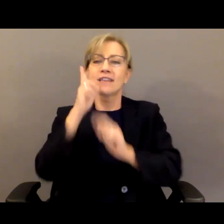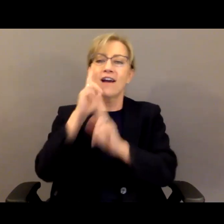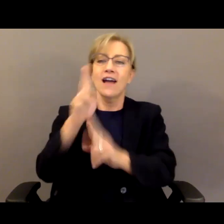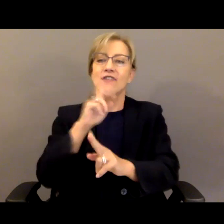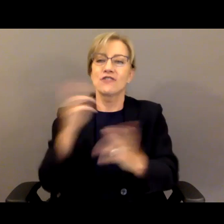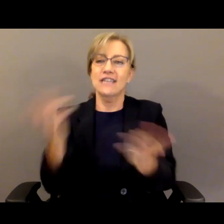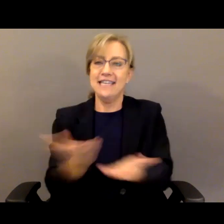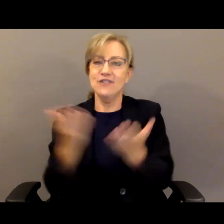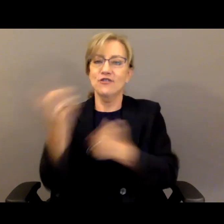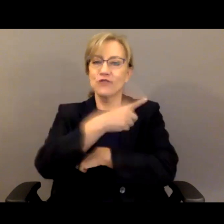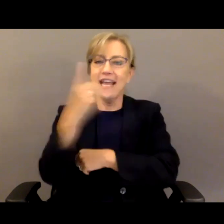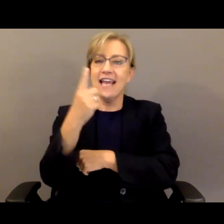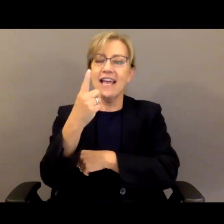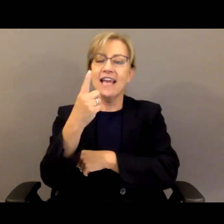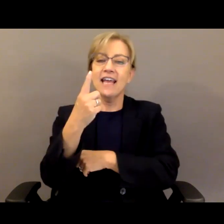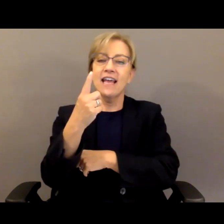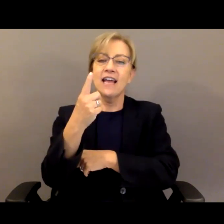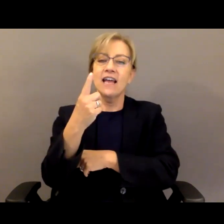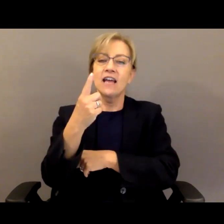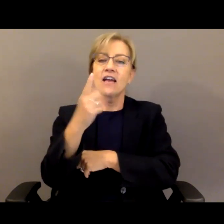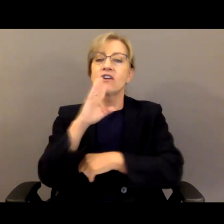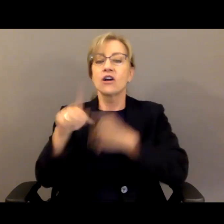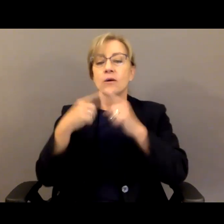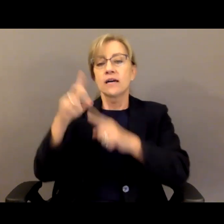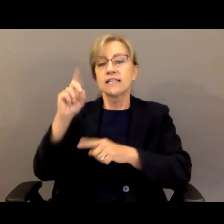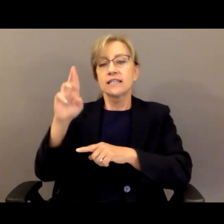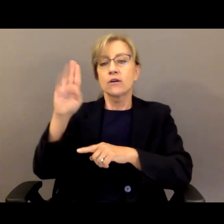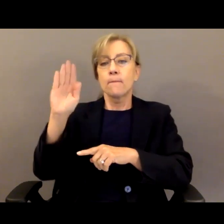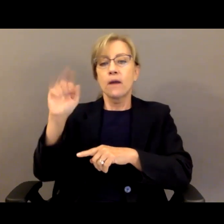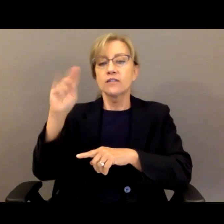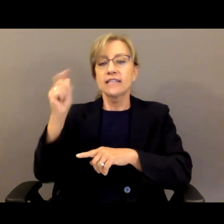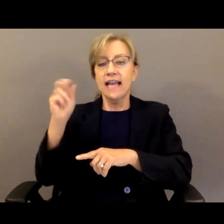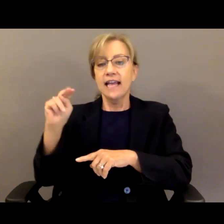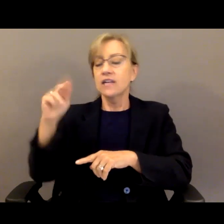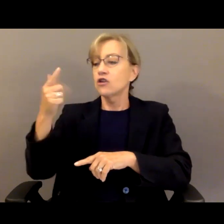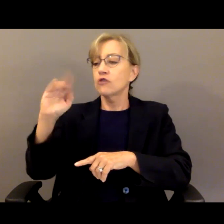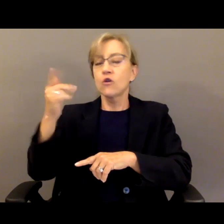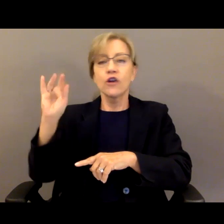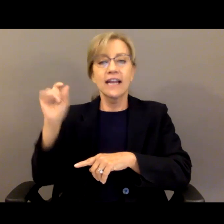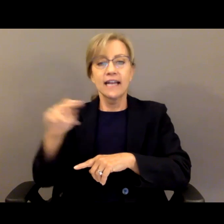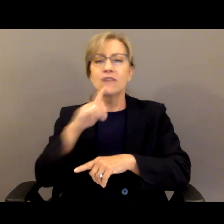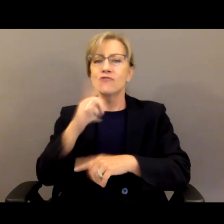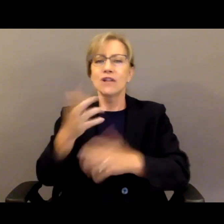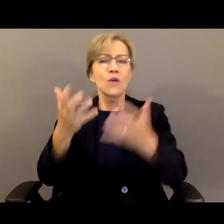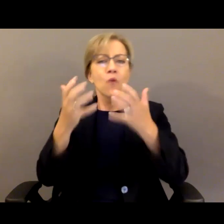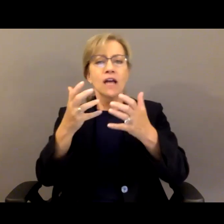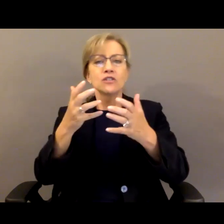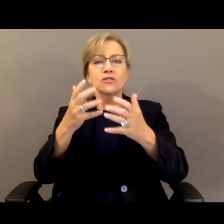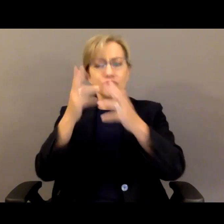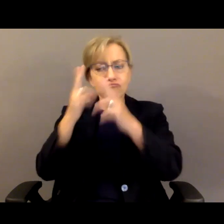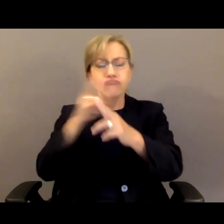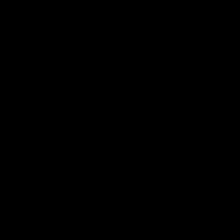speaking here today about Dr. Vartan Gregorian. I really want to dedicate